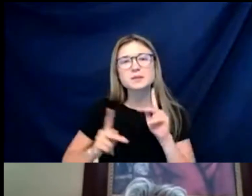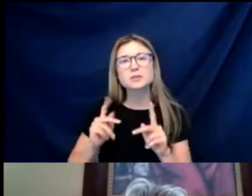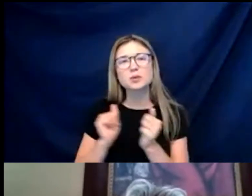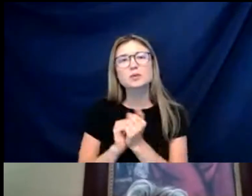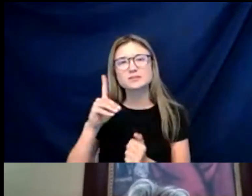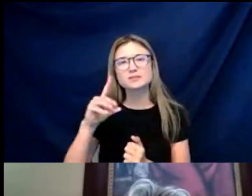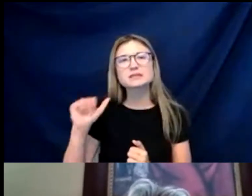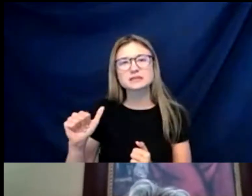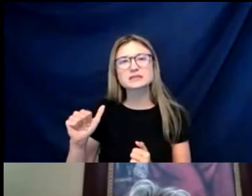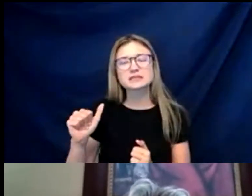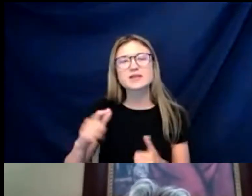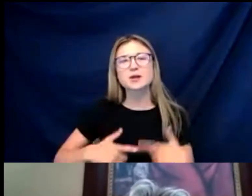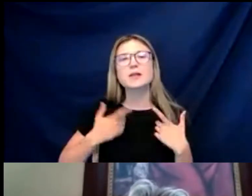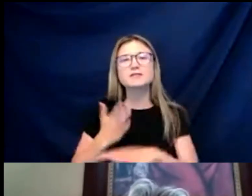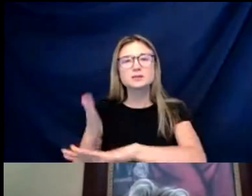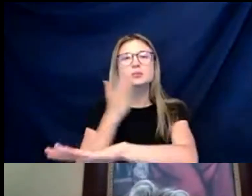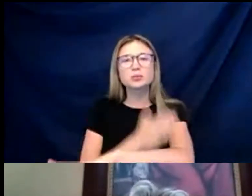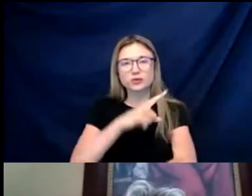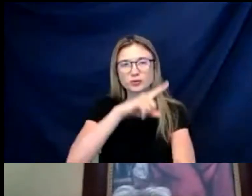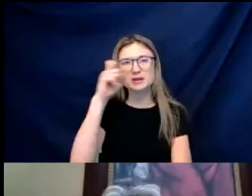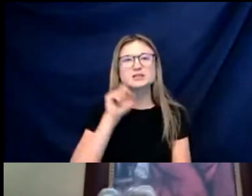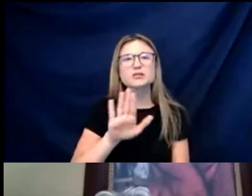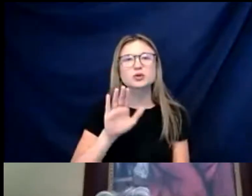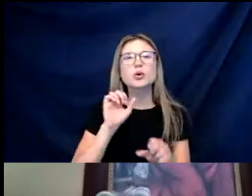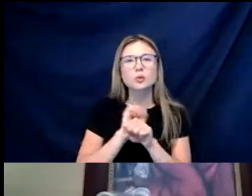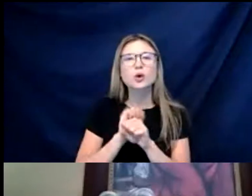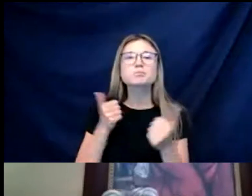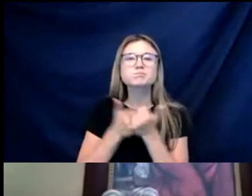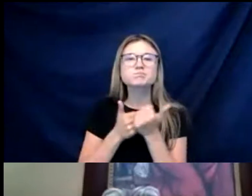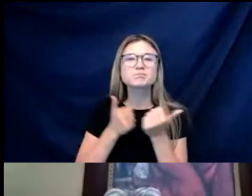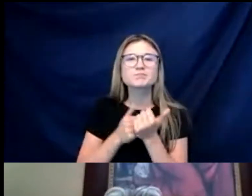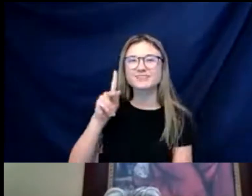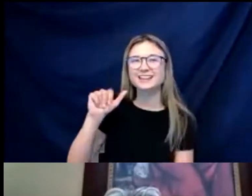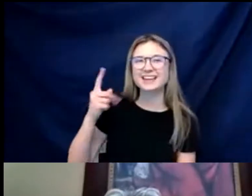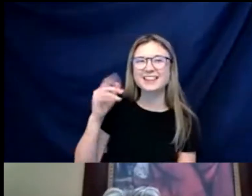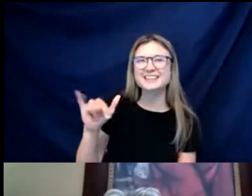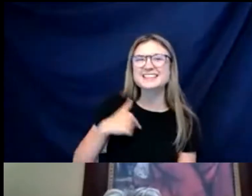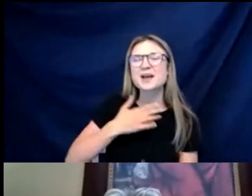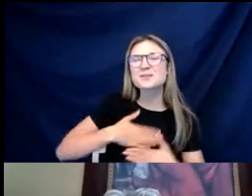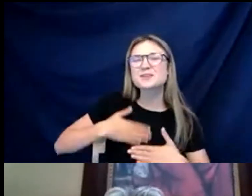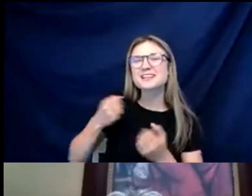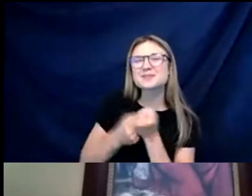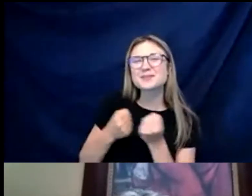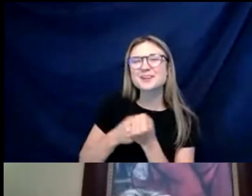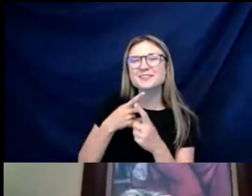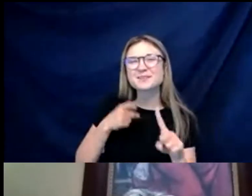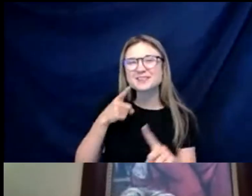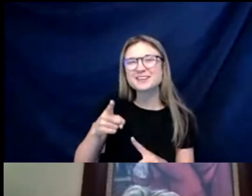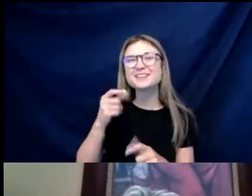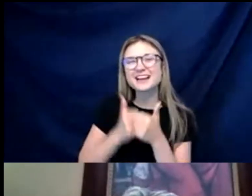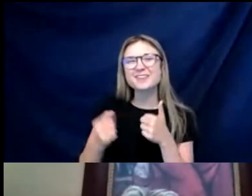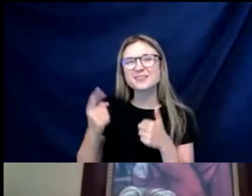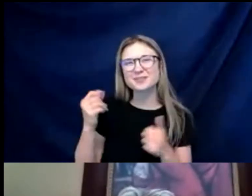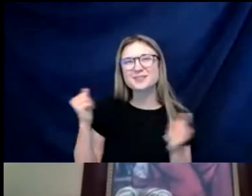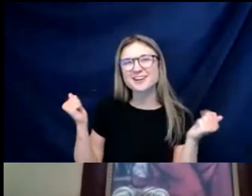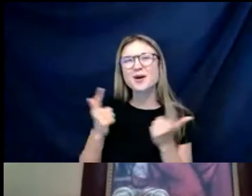off because of your advocacy. So thank you. Well, I appreciate the support from you and everyone, all my fellow advocates, because